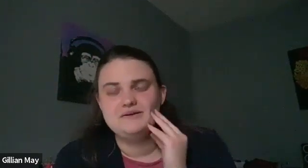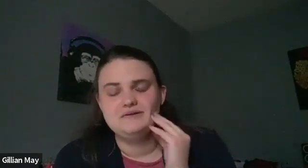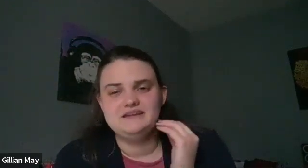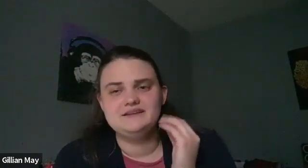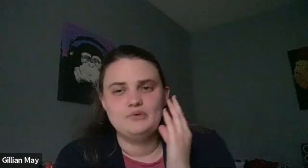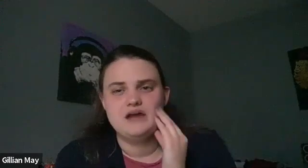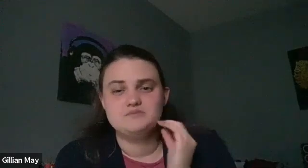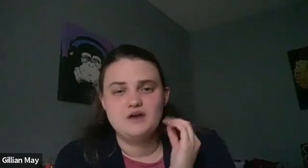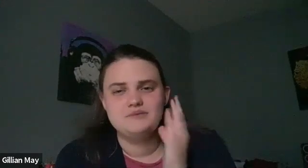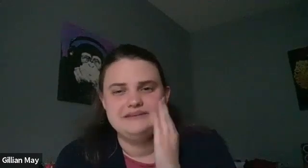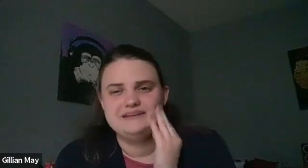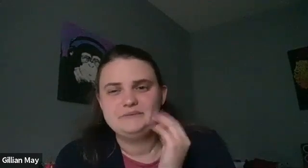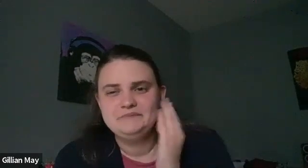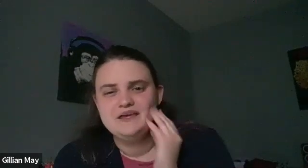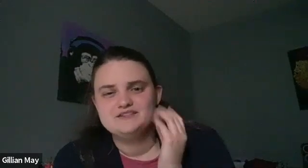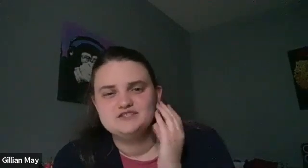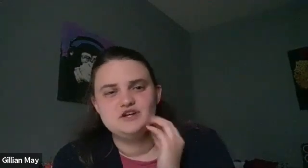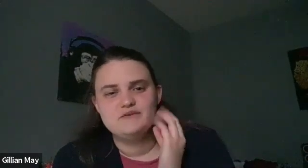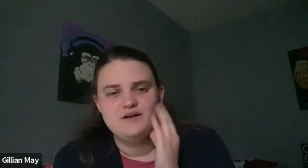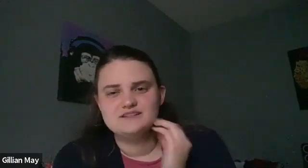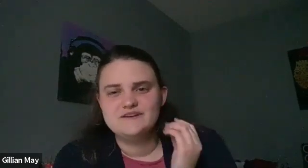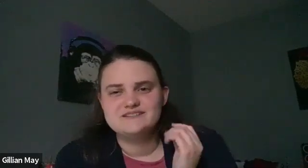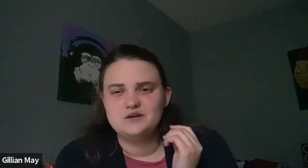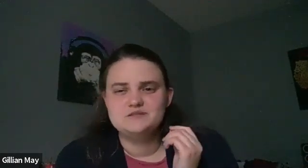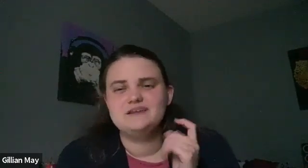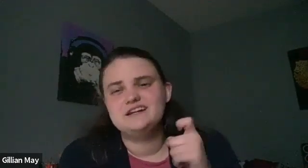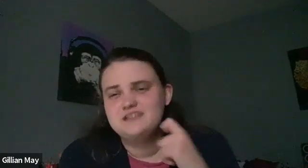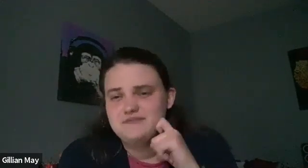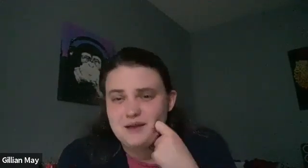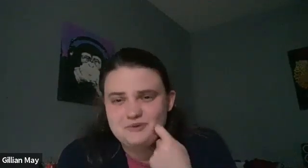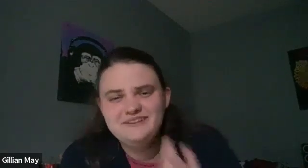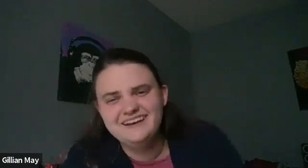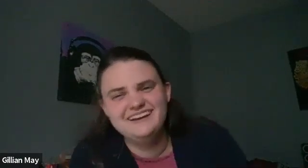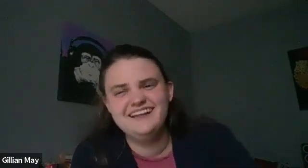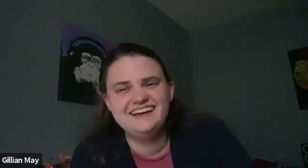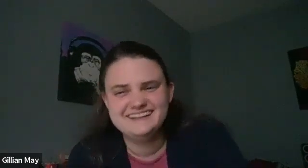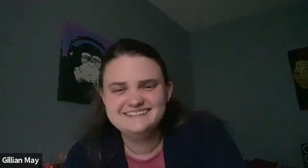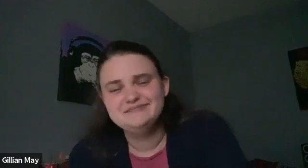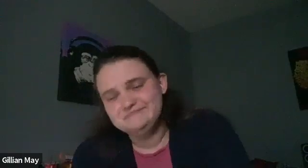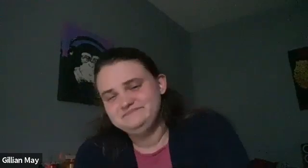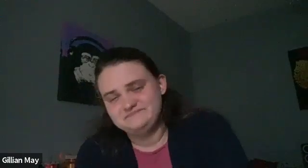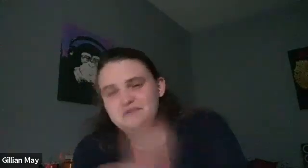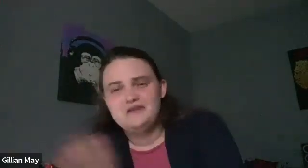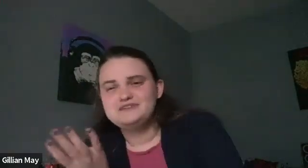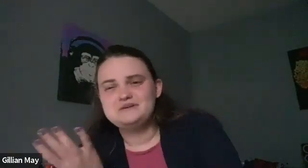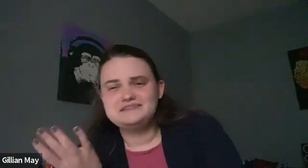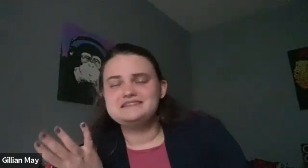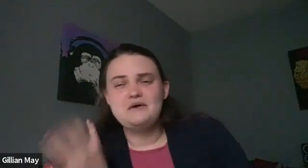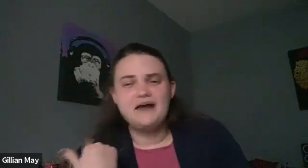will eat and won't have a problem eating. So, you know, if all else fails, I can always be like, can I just have an apple? Like, that's how I kind